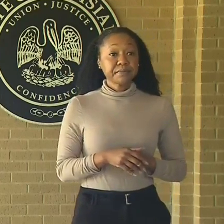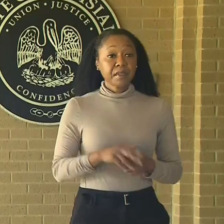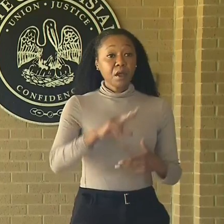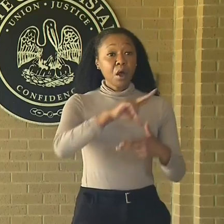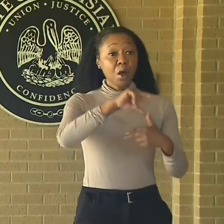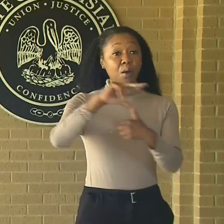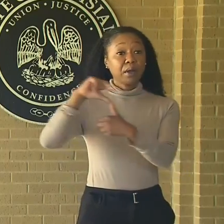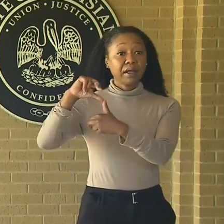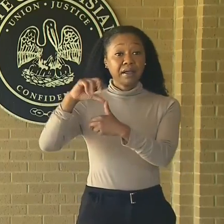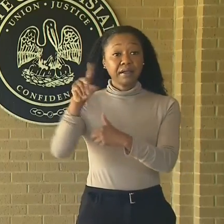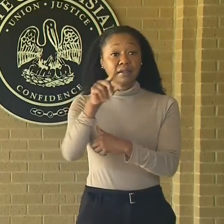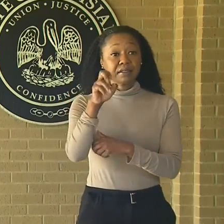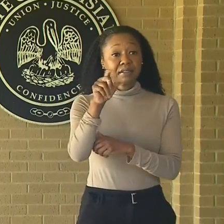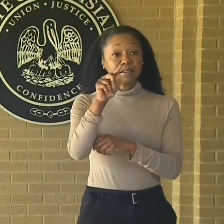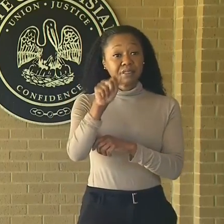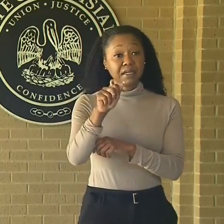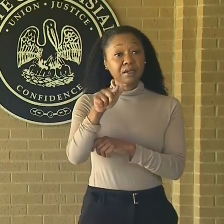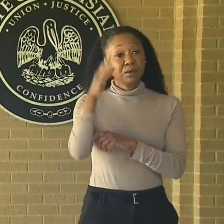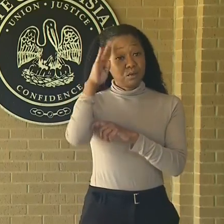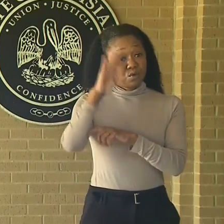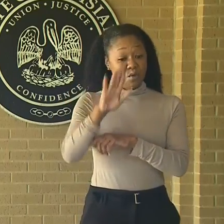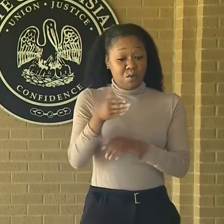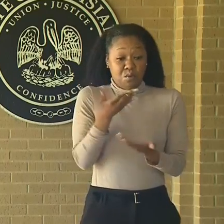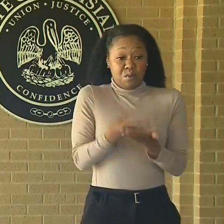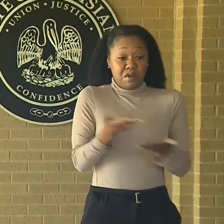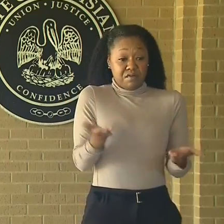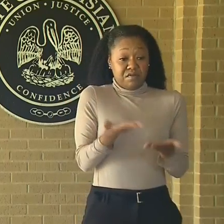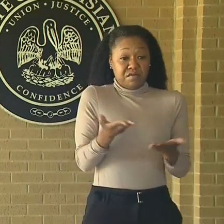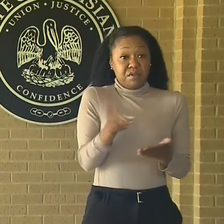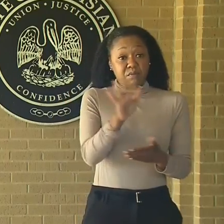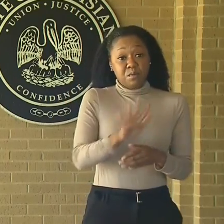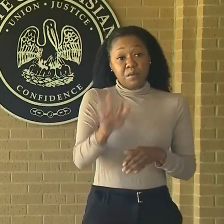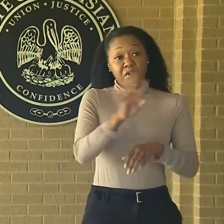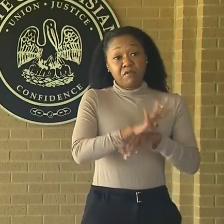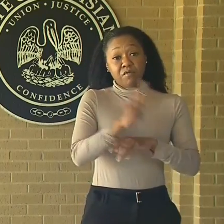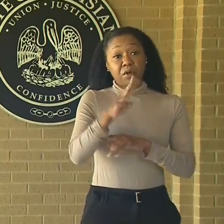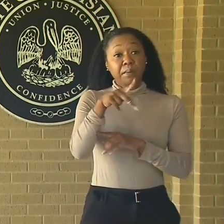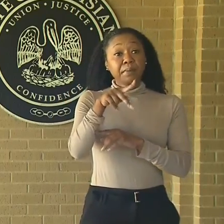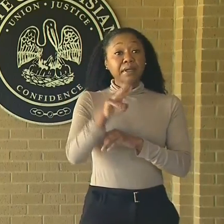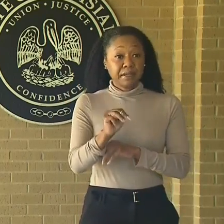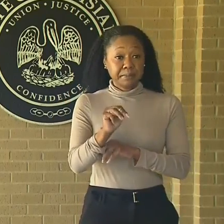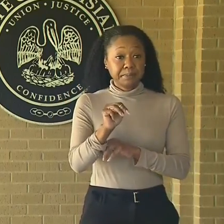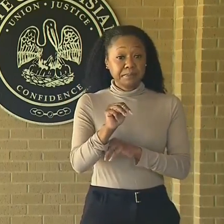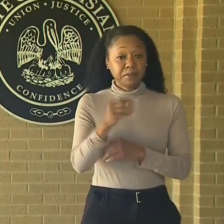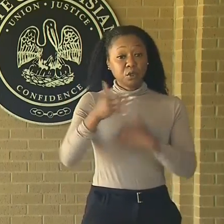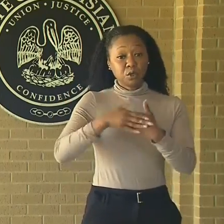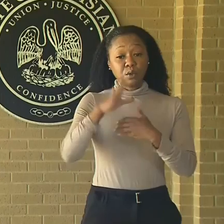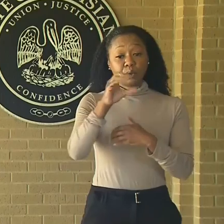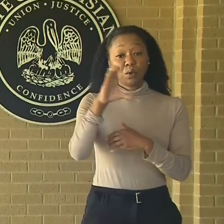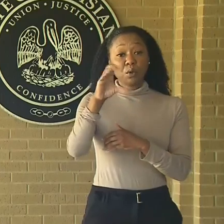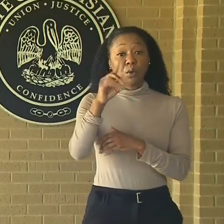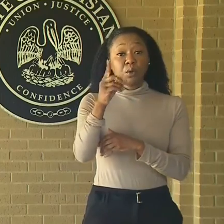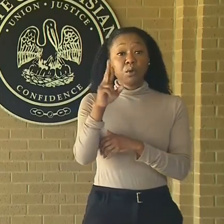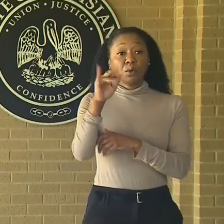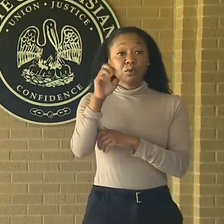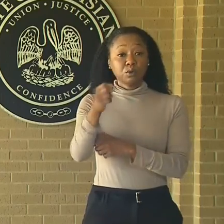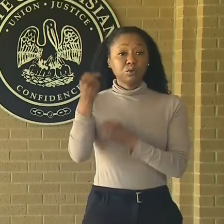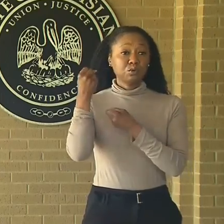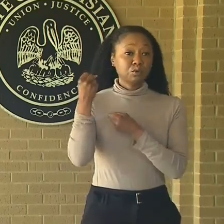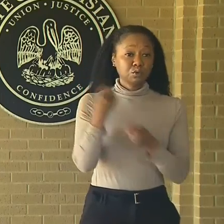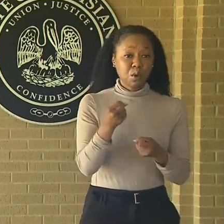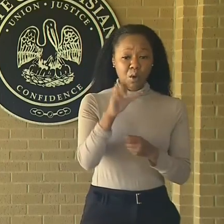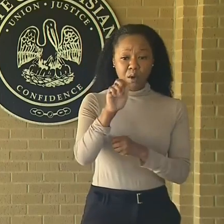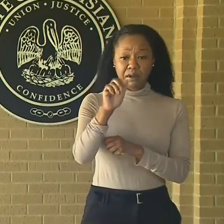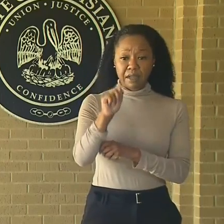Hurricane Zeta, as you know, made landfall yesterday right around 4 p.m. near Cocodrie, an extremely strong